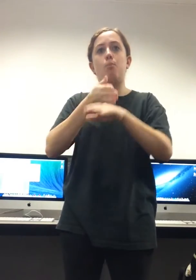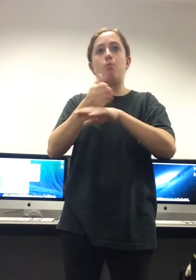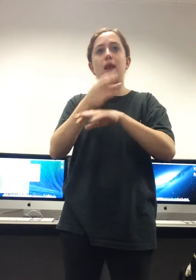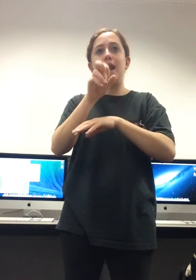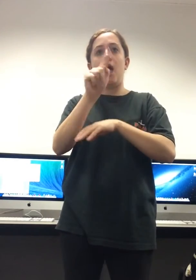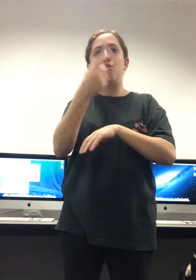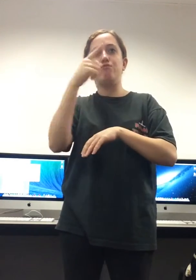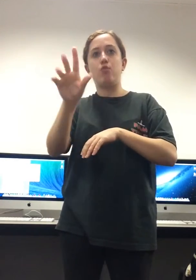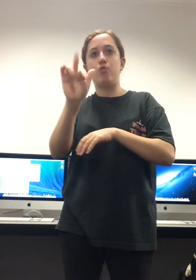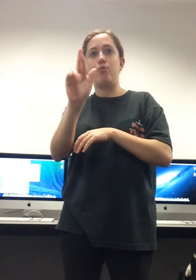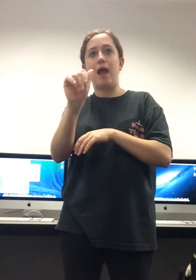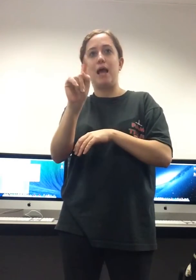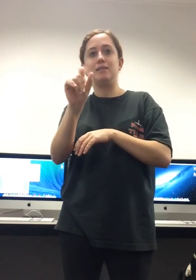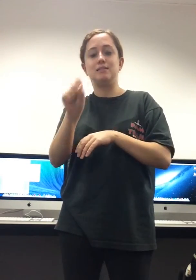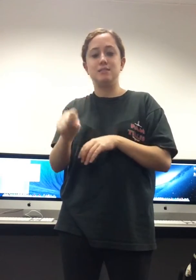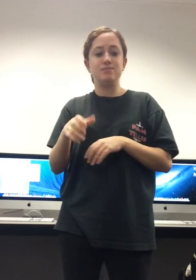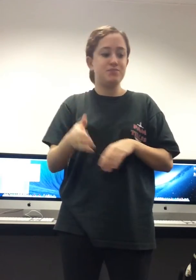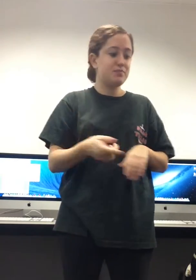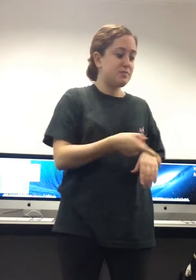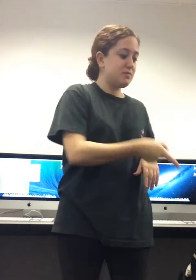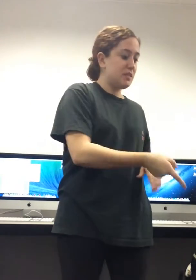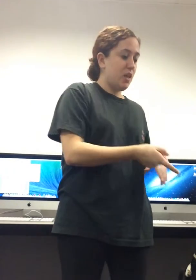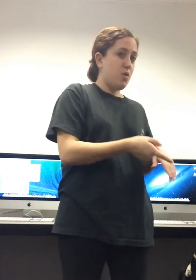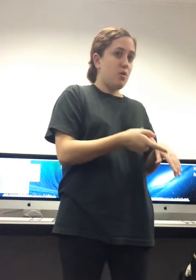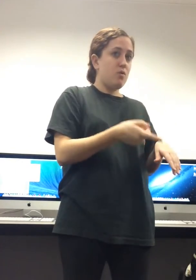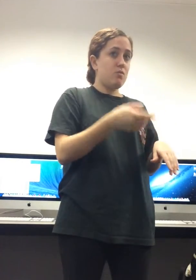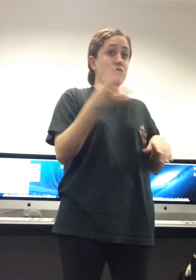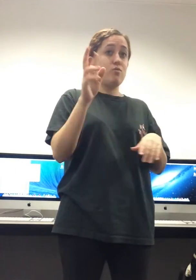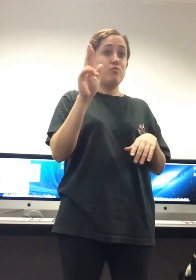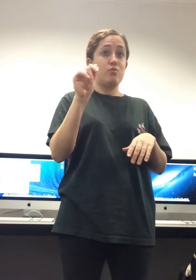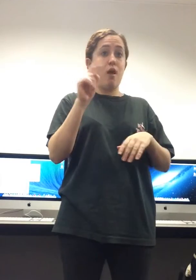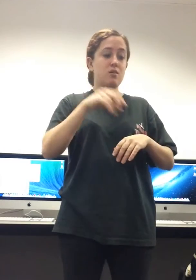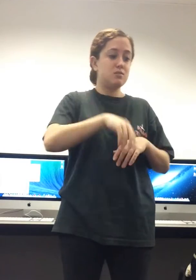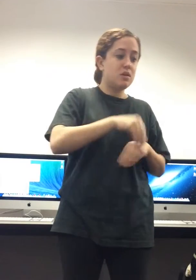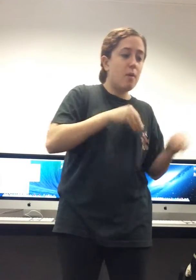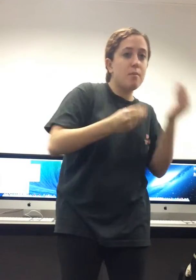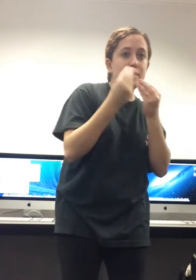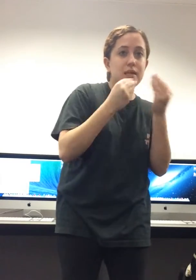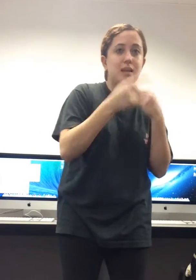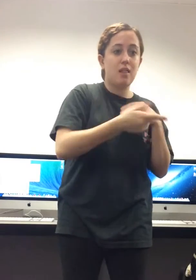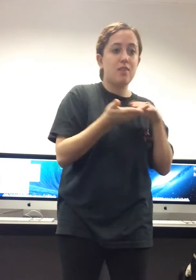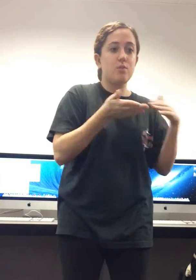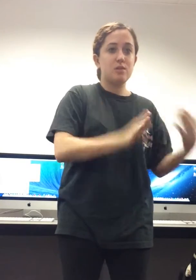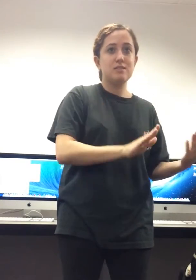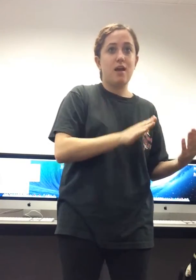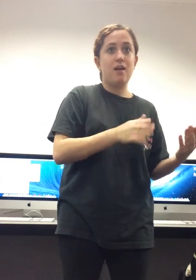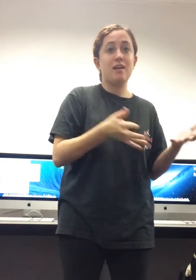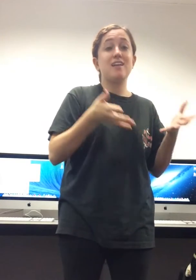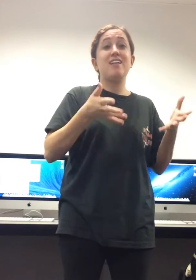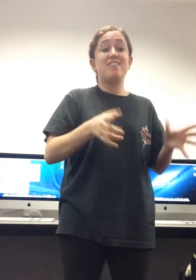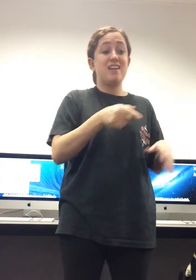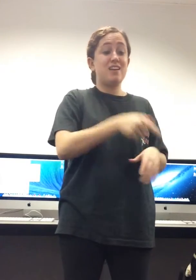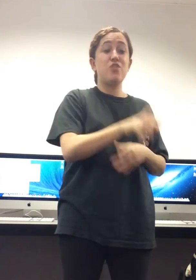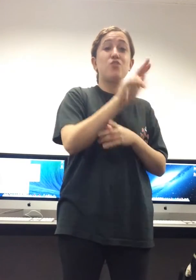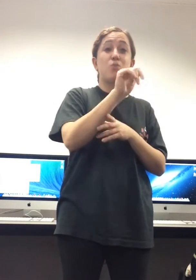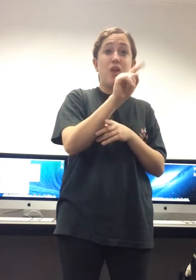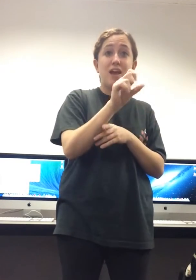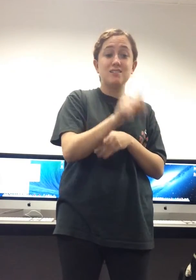then rats, bread, and meat would go into the hoppers together.